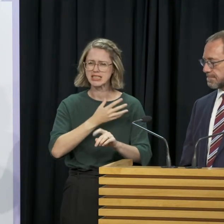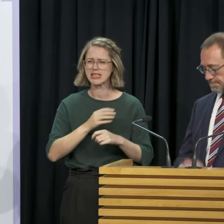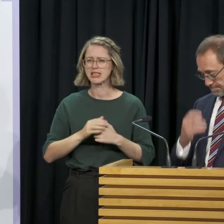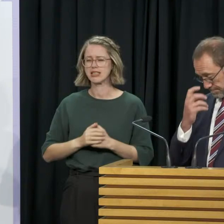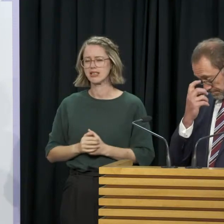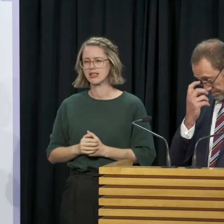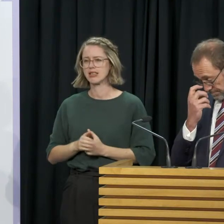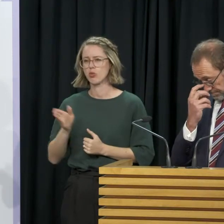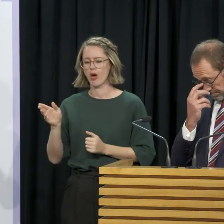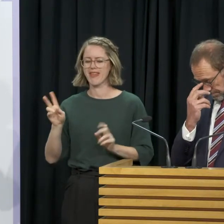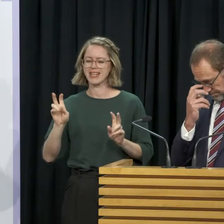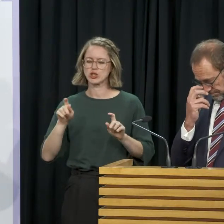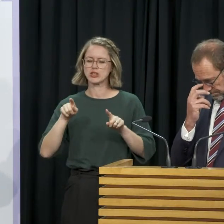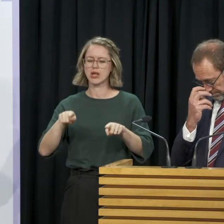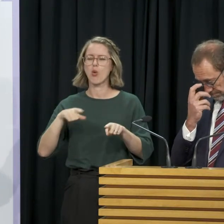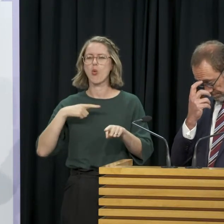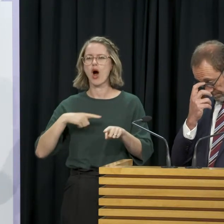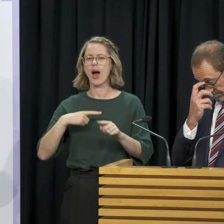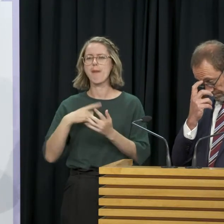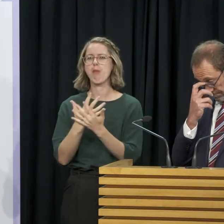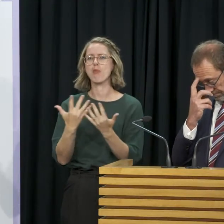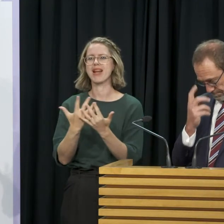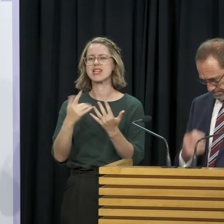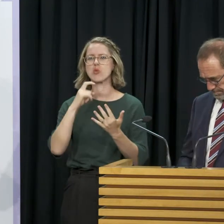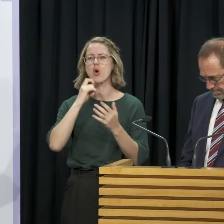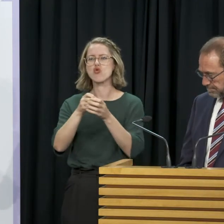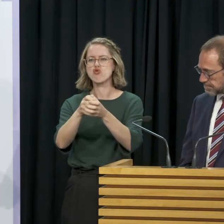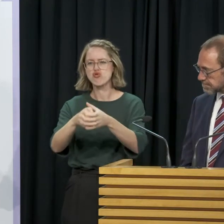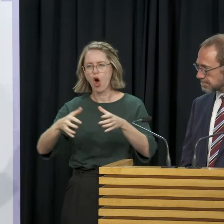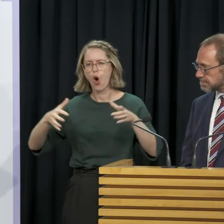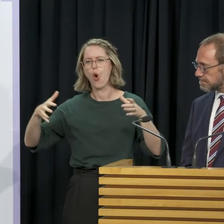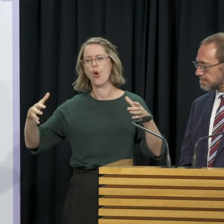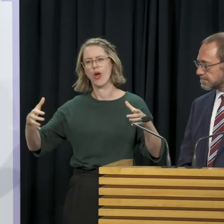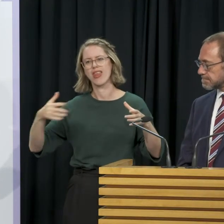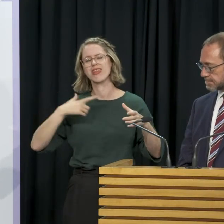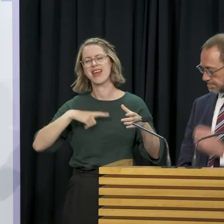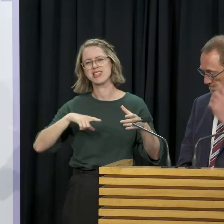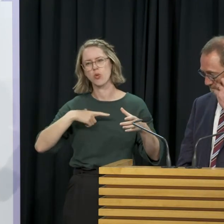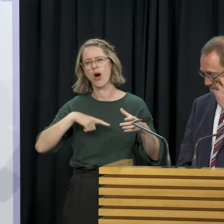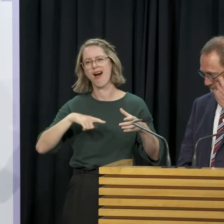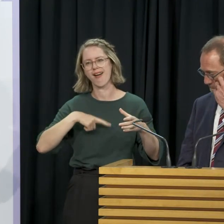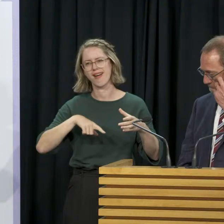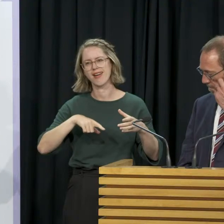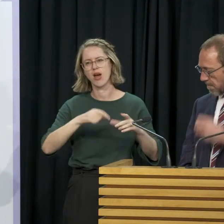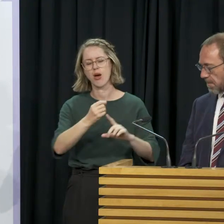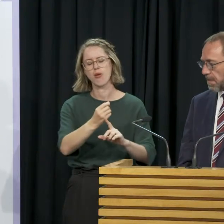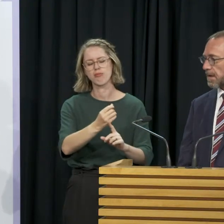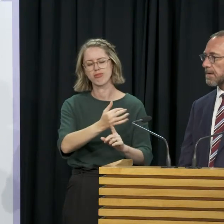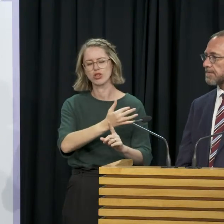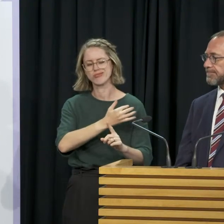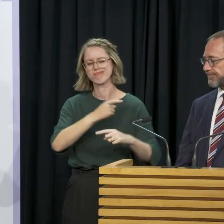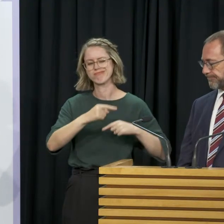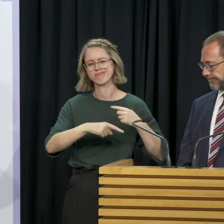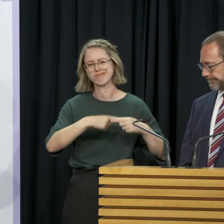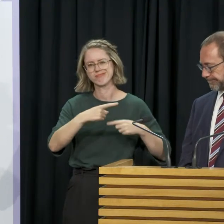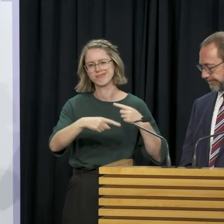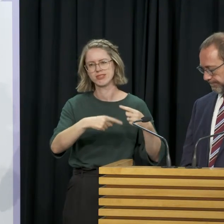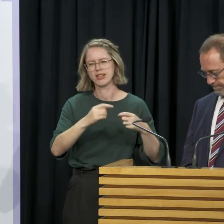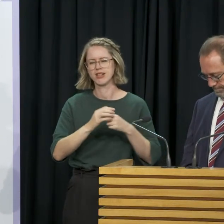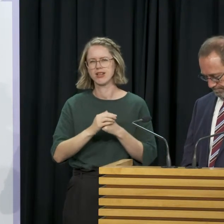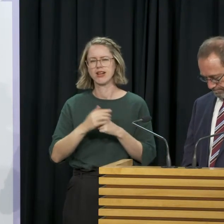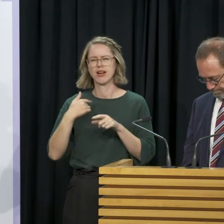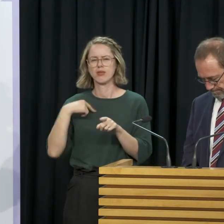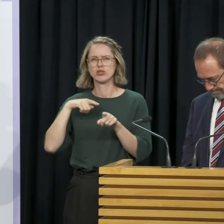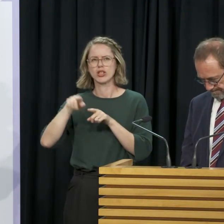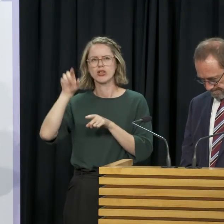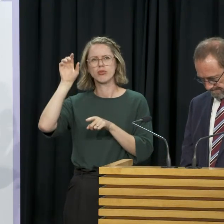the issue we have there is population growth for what it's doing for our overall emissions profile. So whilst my recollection is on a per capita